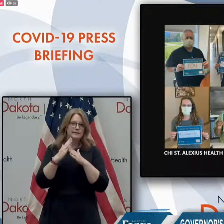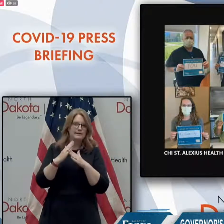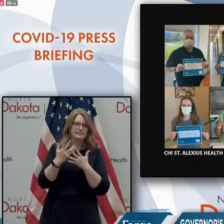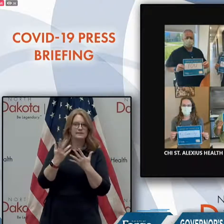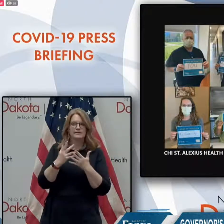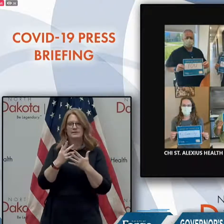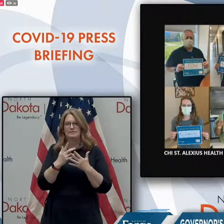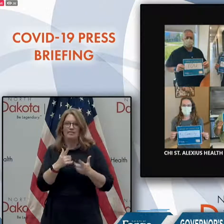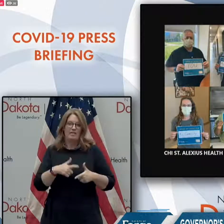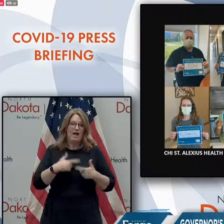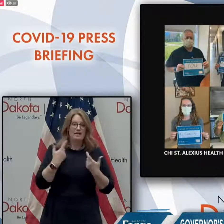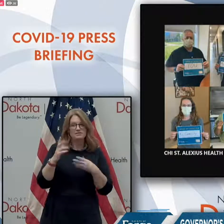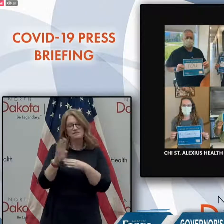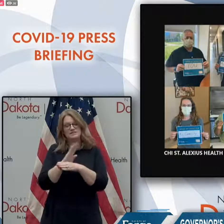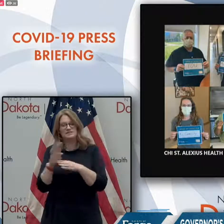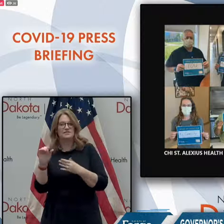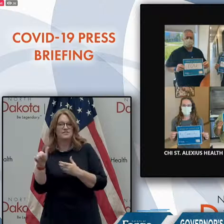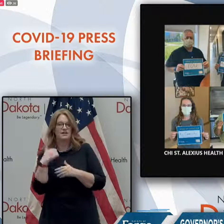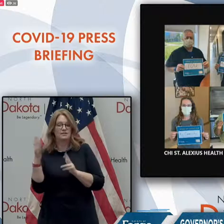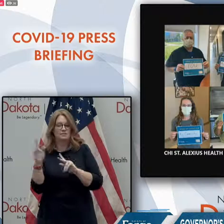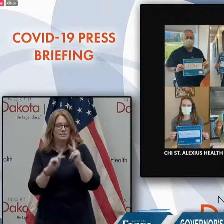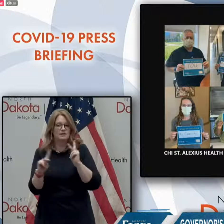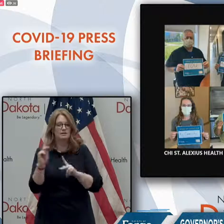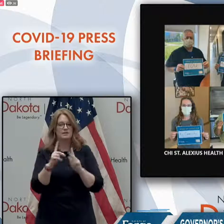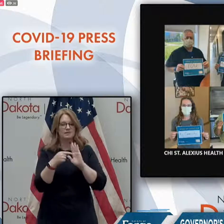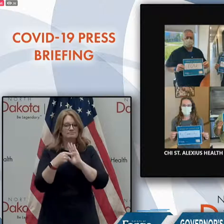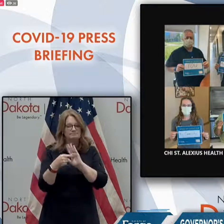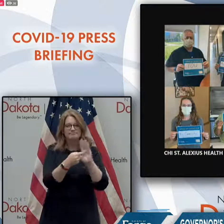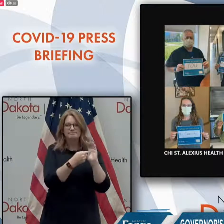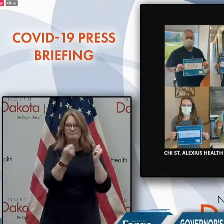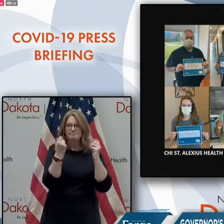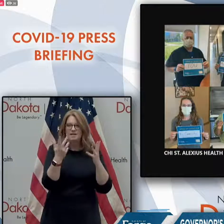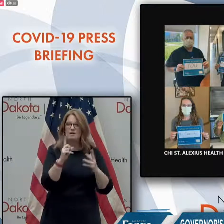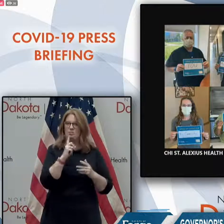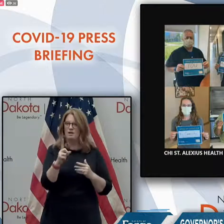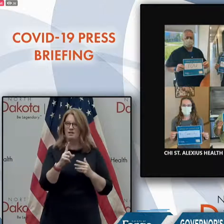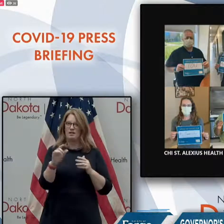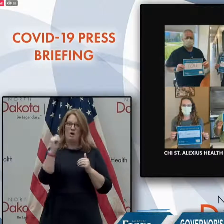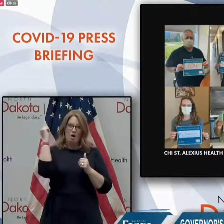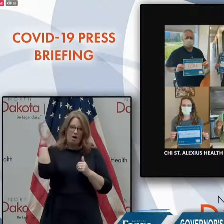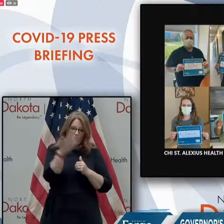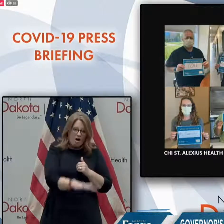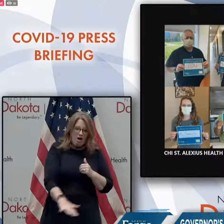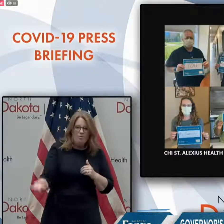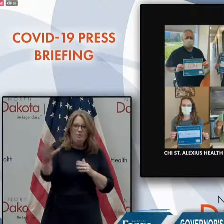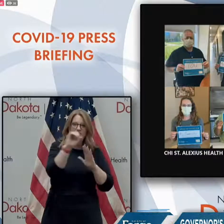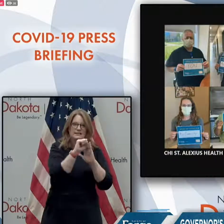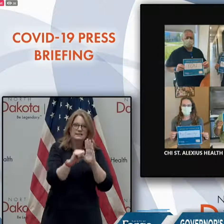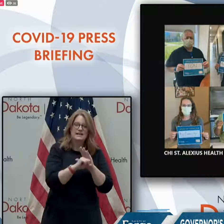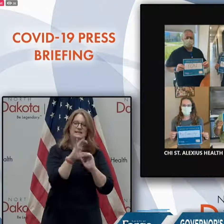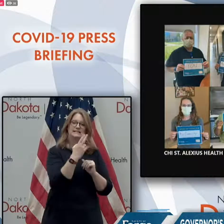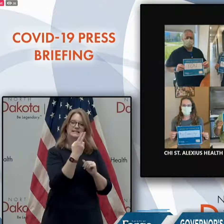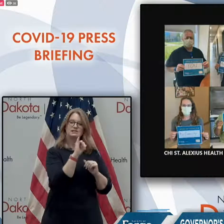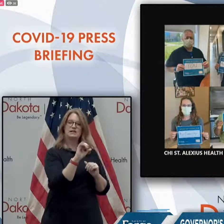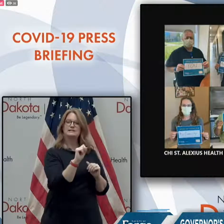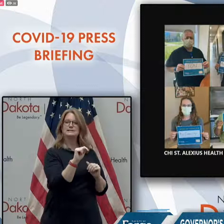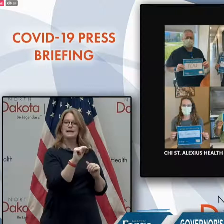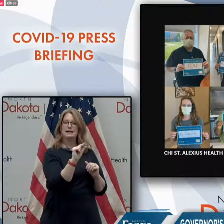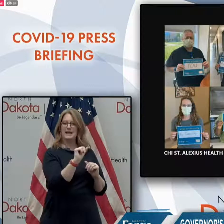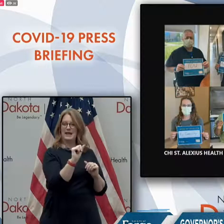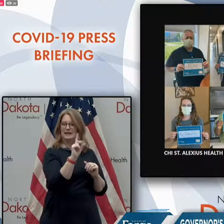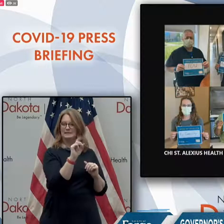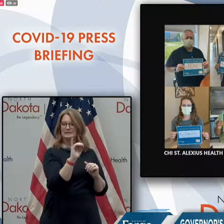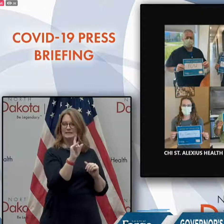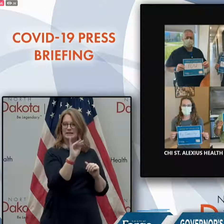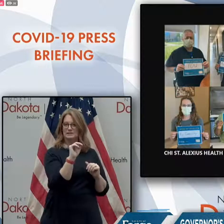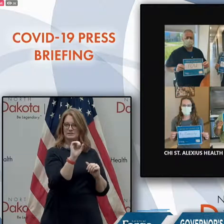of others. And we're showing a number of them here, but we've had posts from all over the state. But CHI, St. Alexis Health in Dickinson,